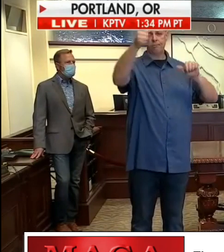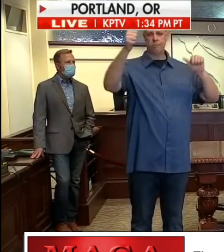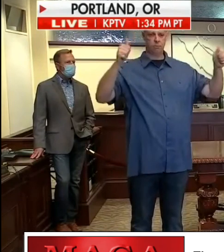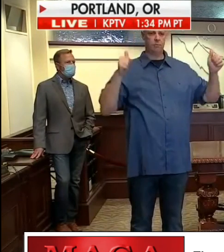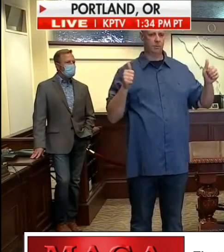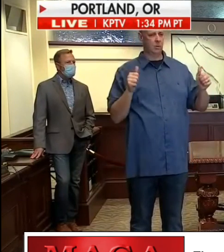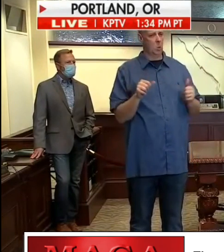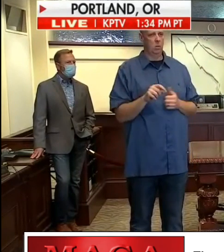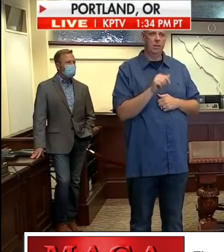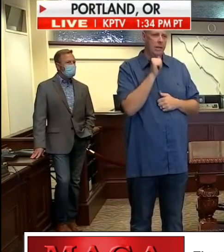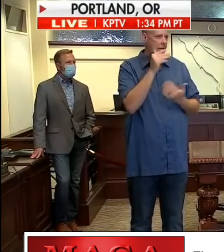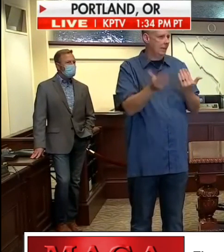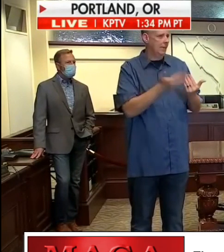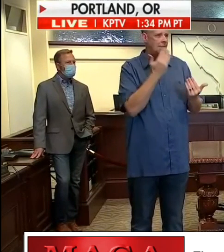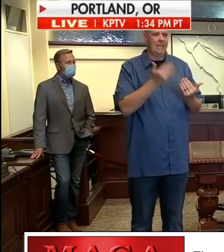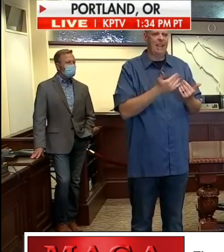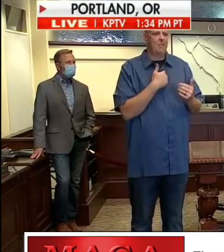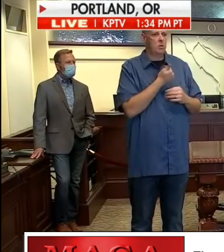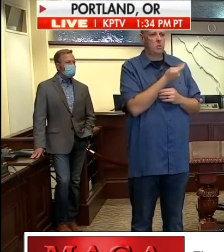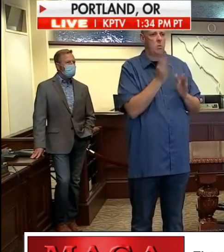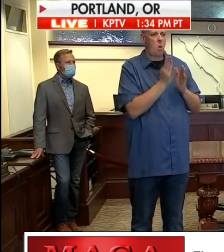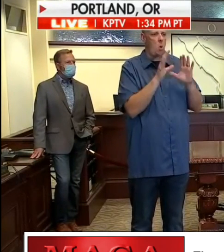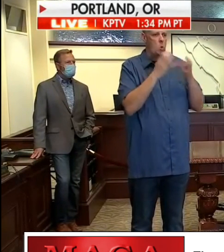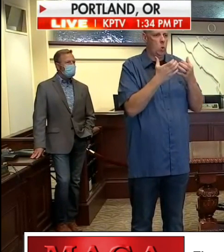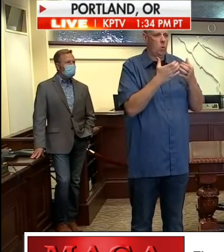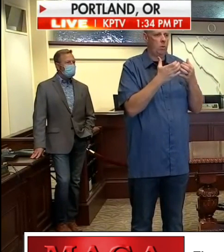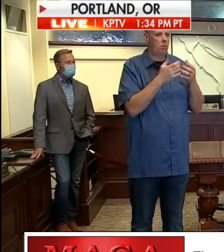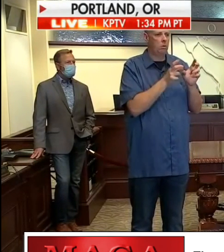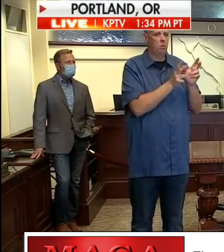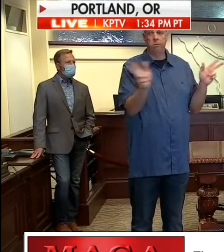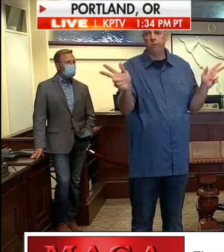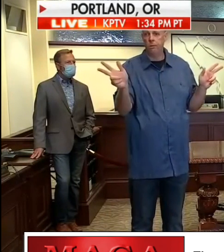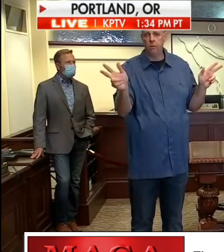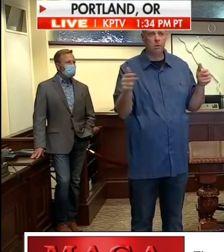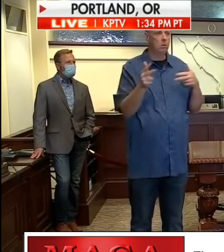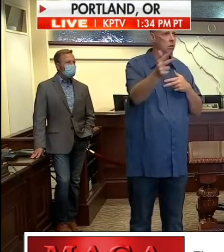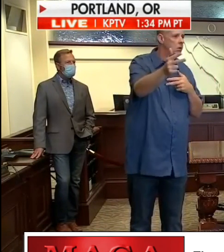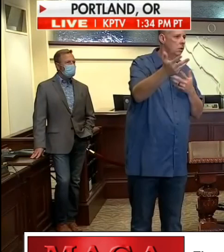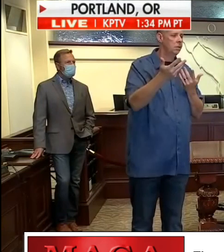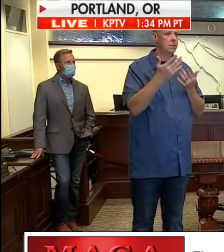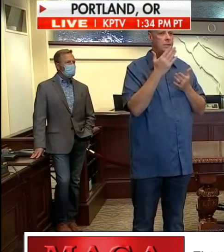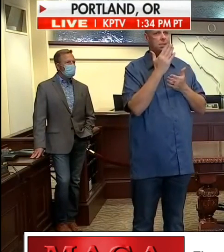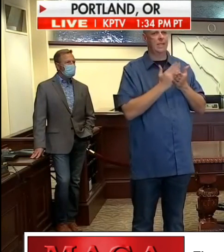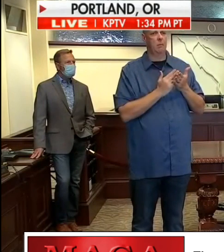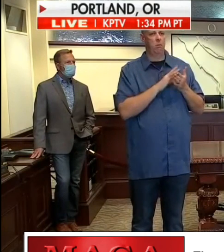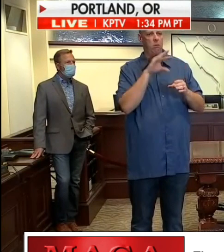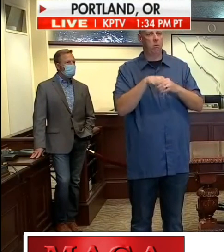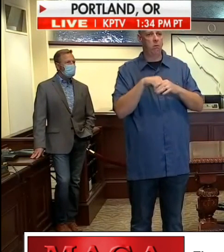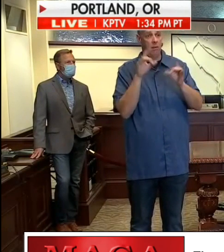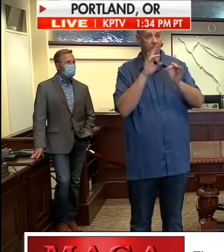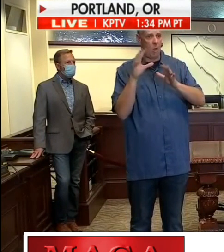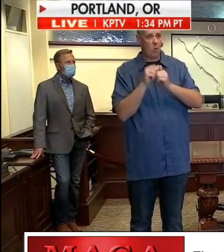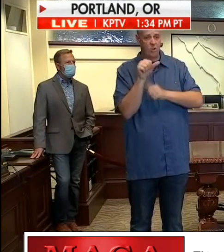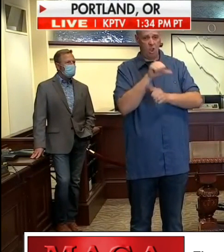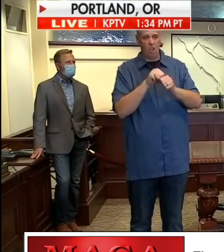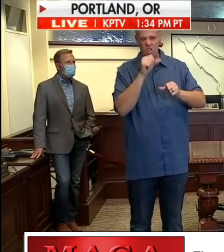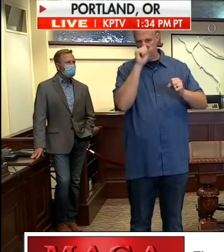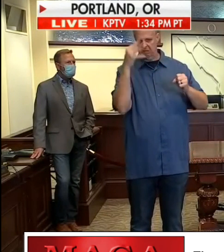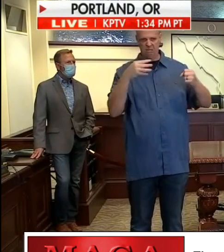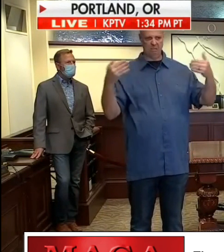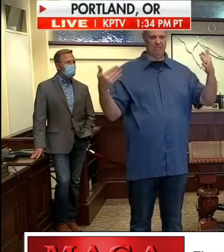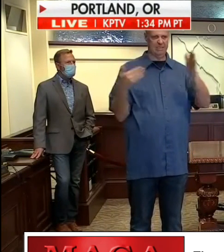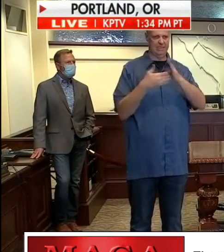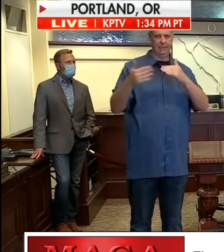very difficult when you have small groups of people spread throughout the city, too, who sometimes engage in violence acts with each other. I mean, we only